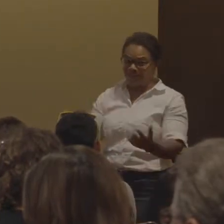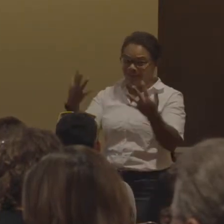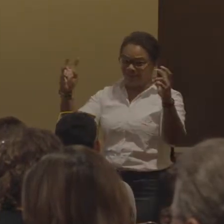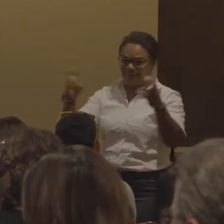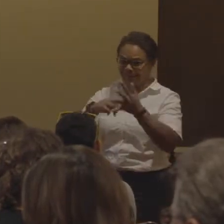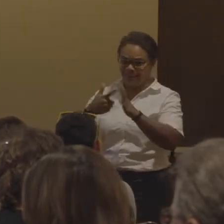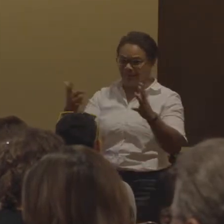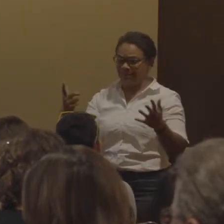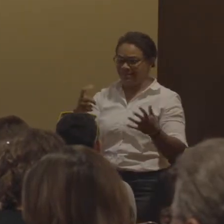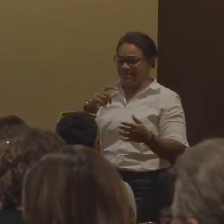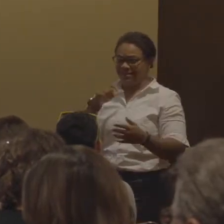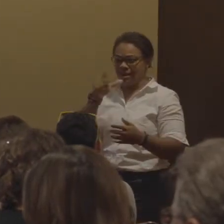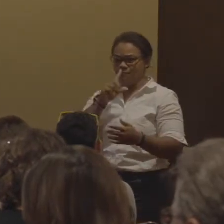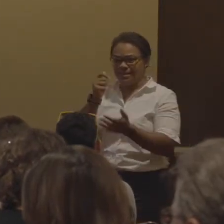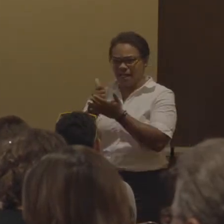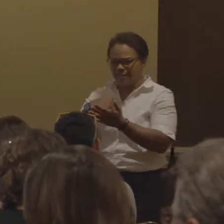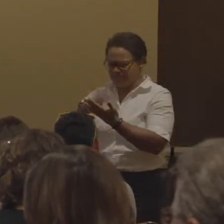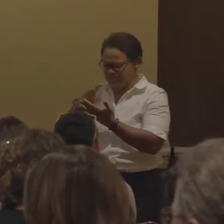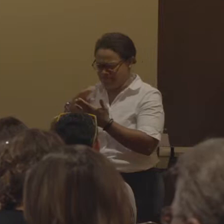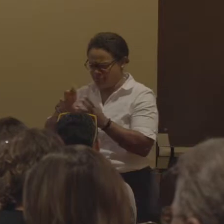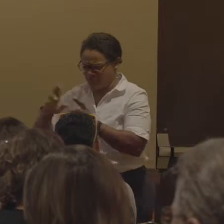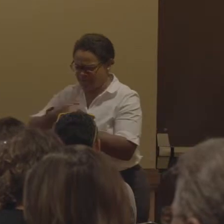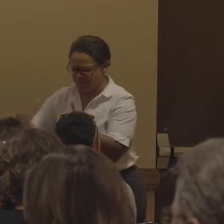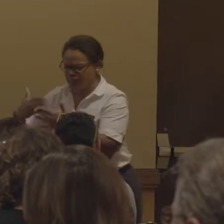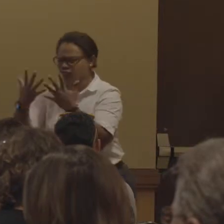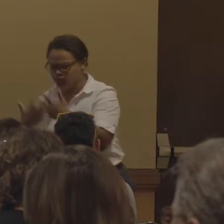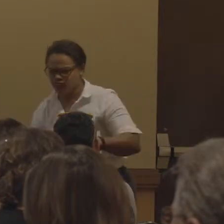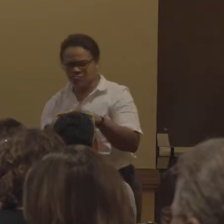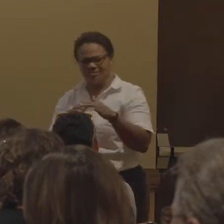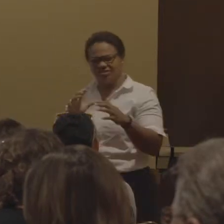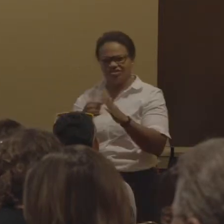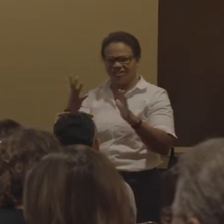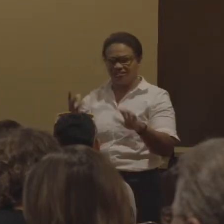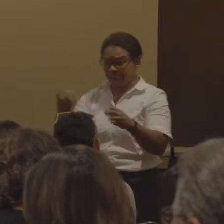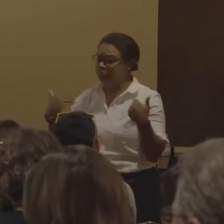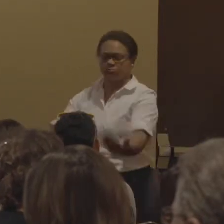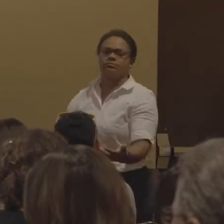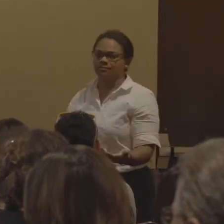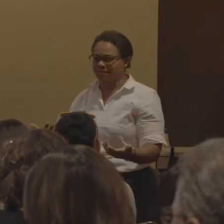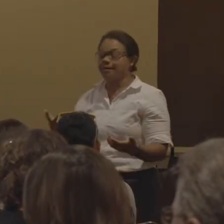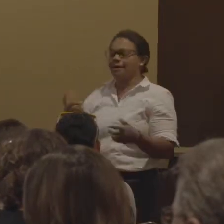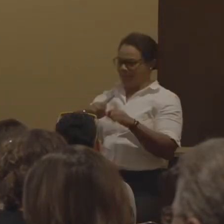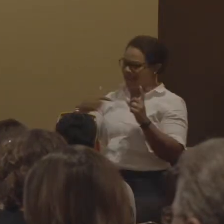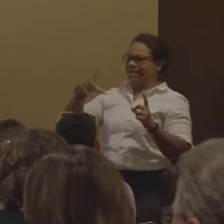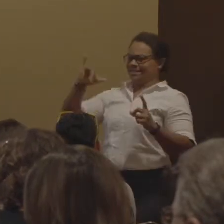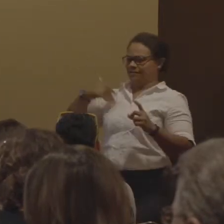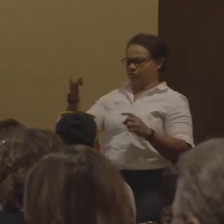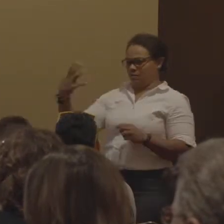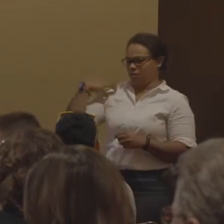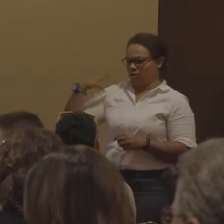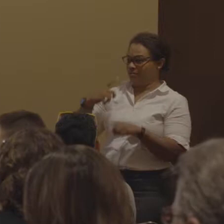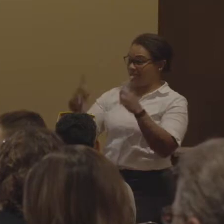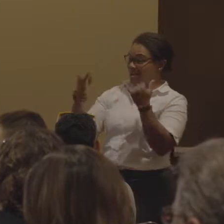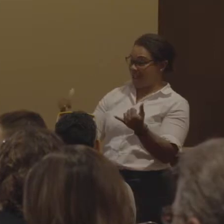without having things like that. But I had a job coach, but now I want to find out